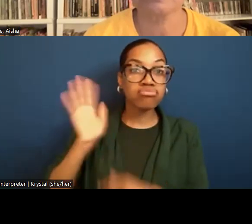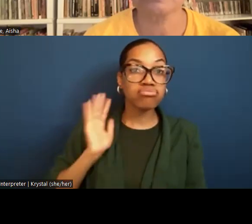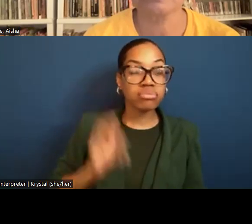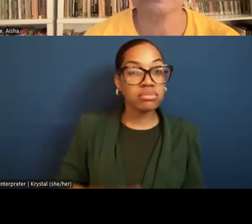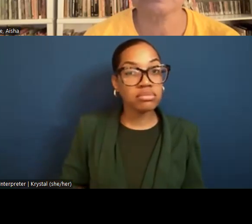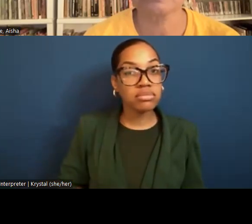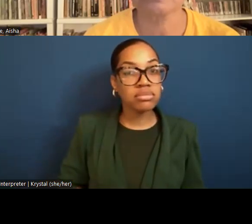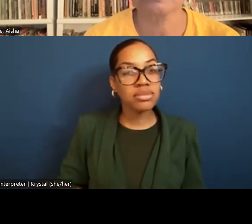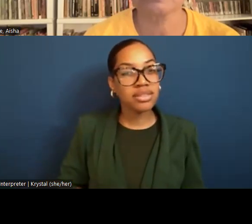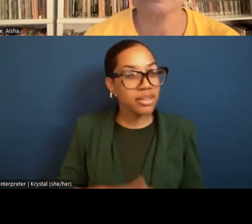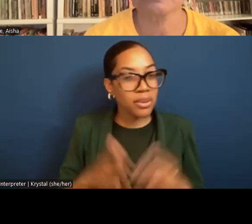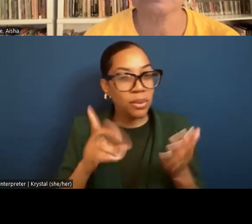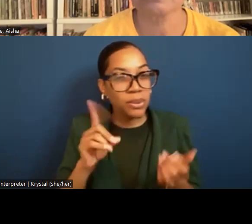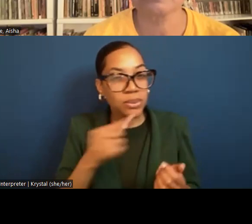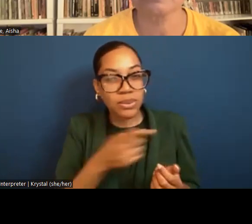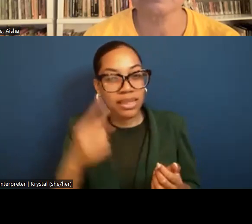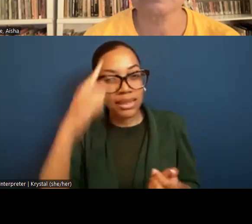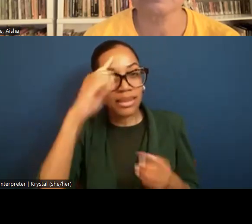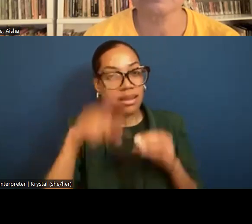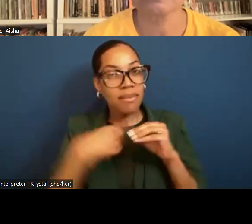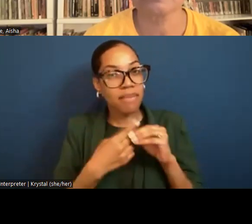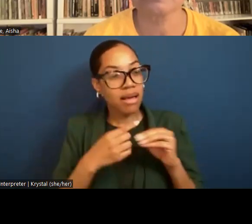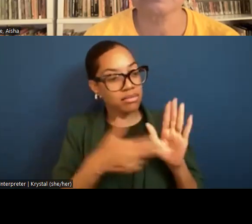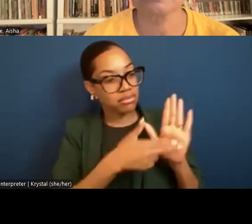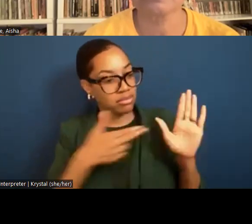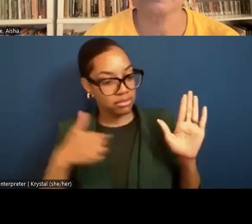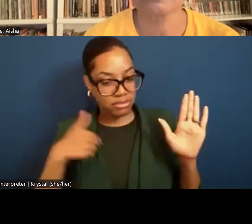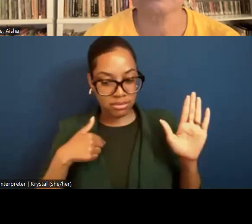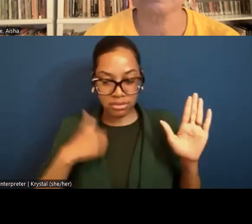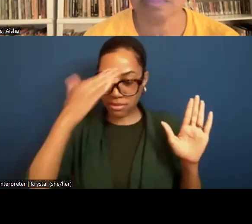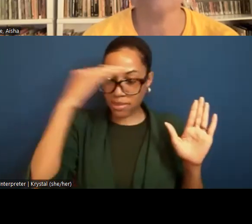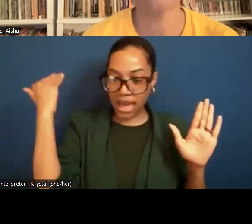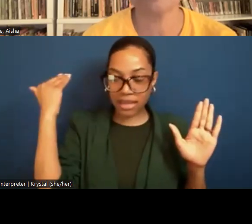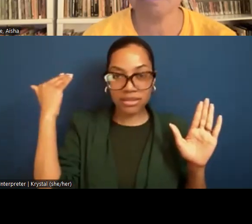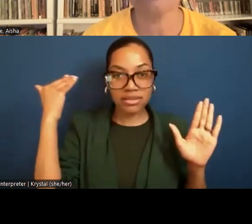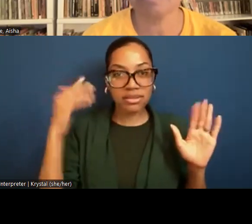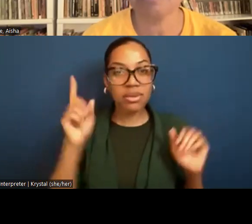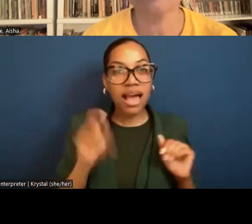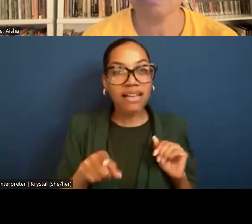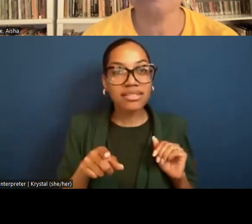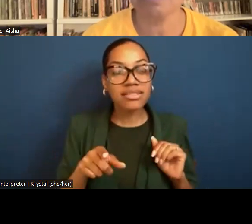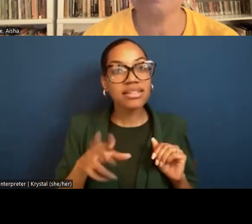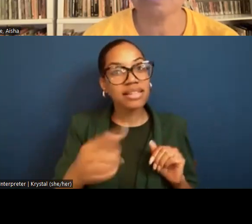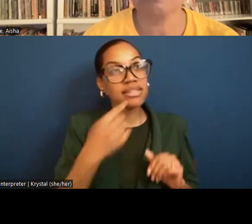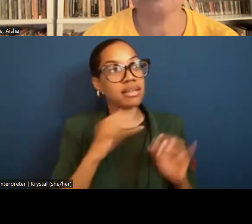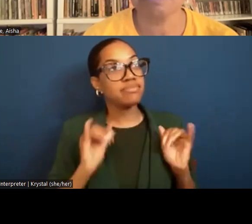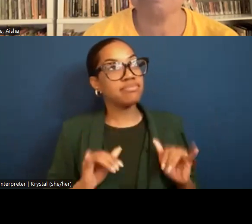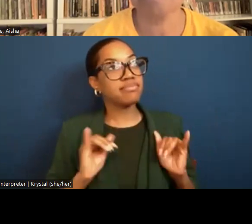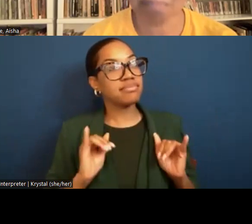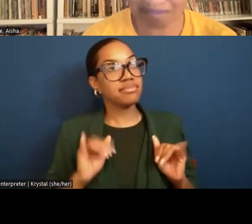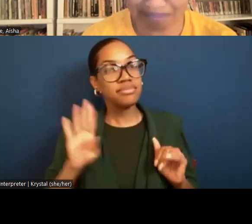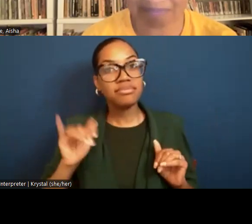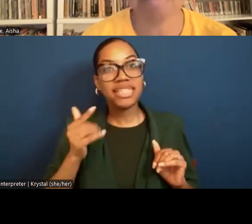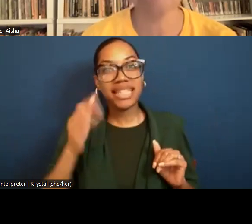think kids understand about being Black, whether they're Black or not? And like this light bulb goes off, and they've been doing MLK in